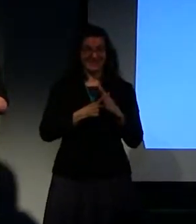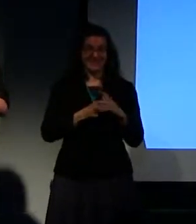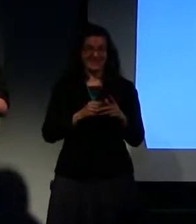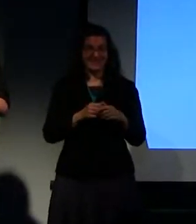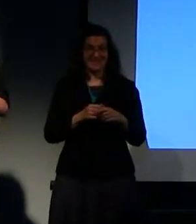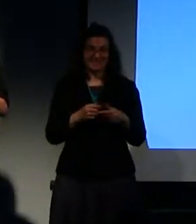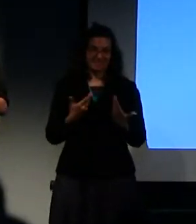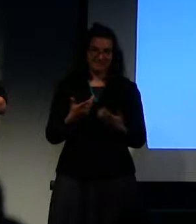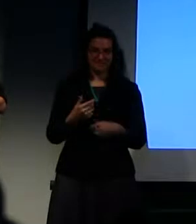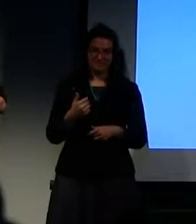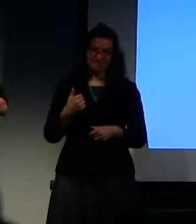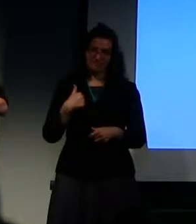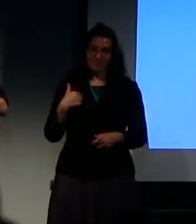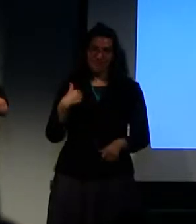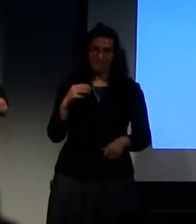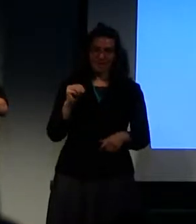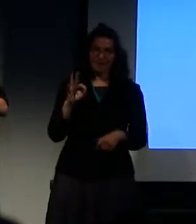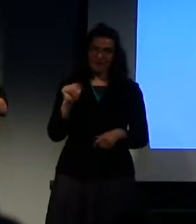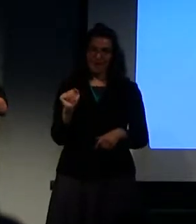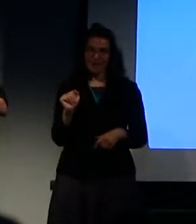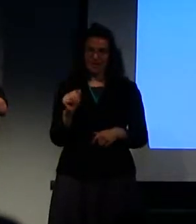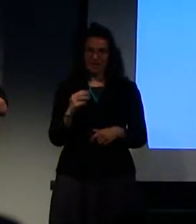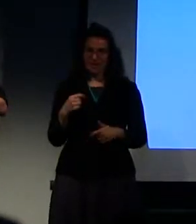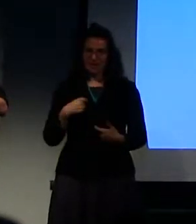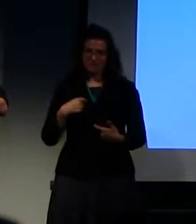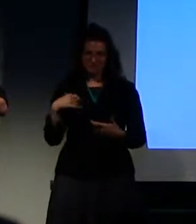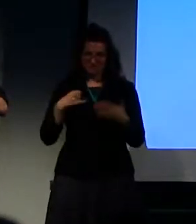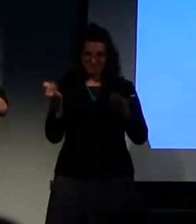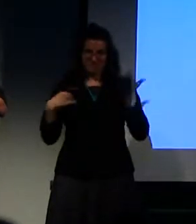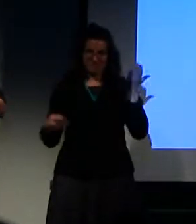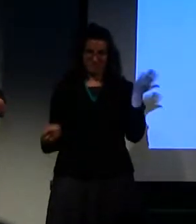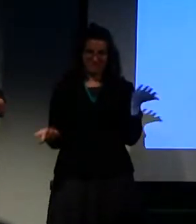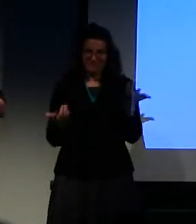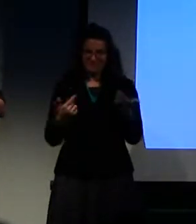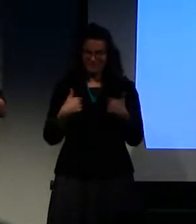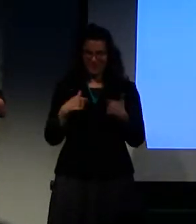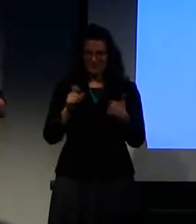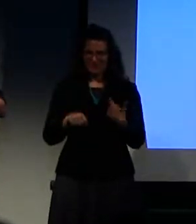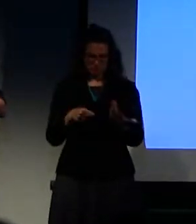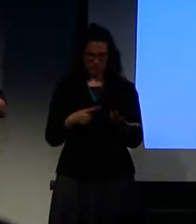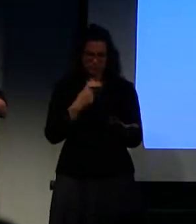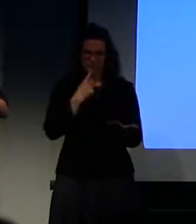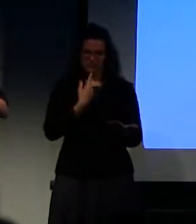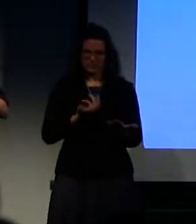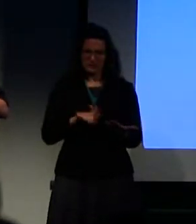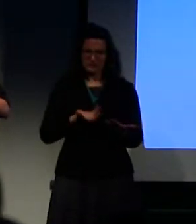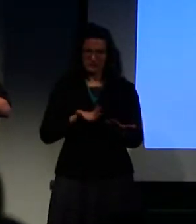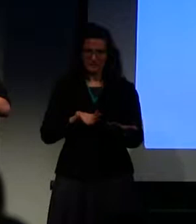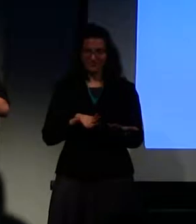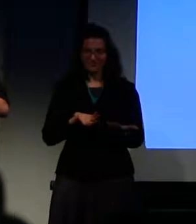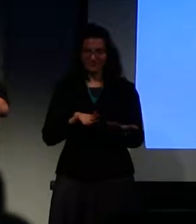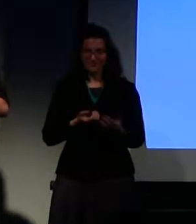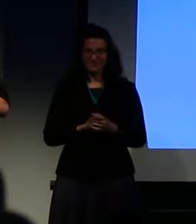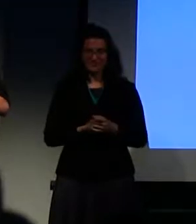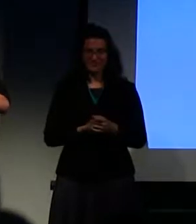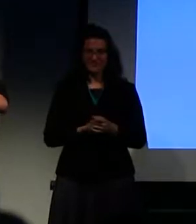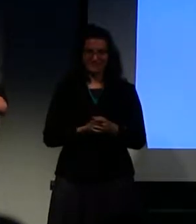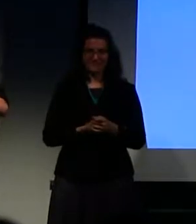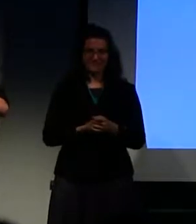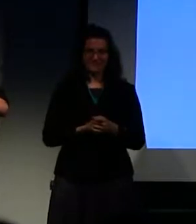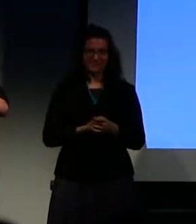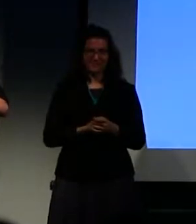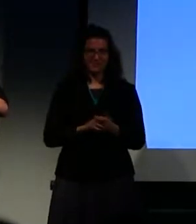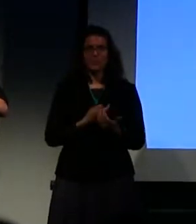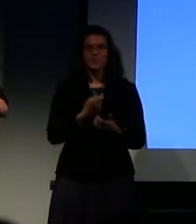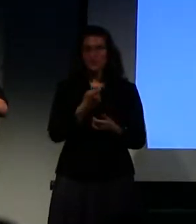I'm an MFA and I'm scribbling, and I'm supposed to take that serious. So there was a little bit of